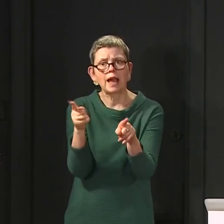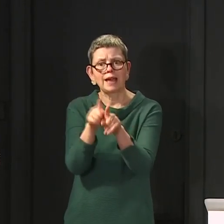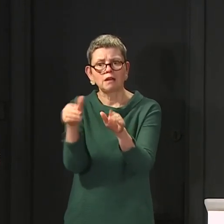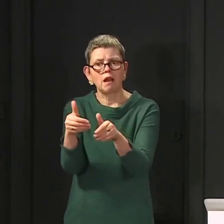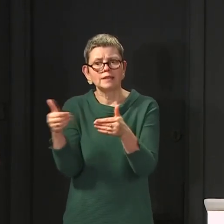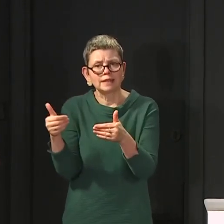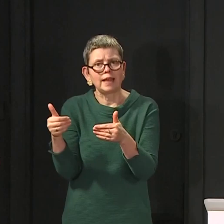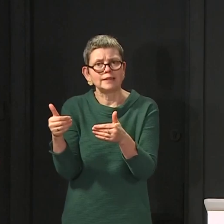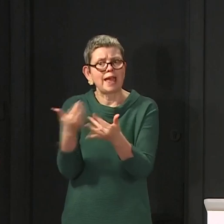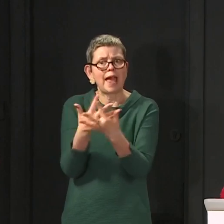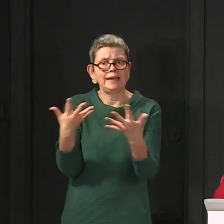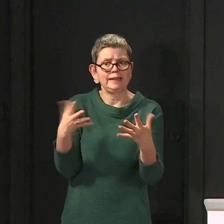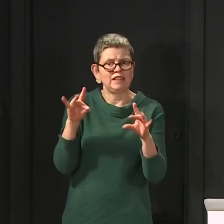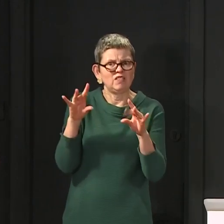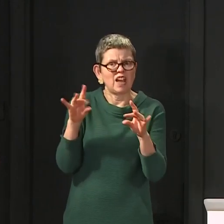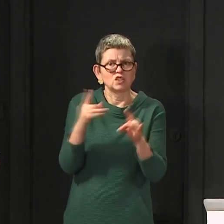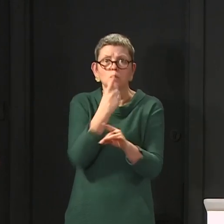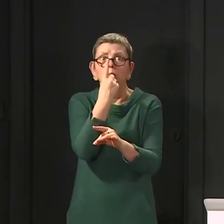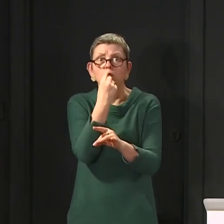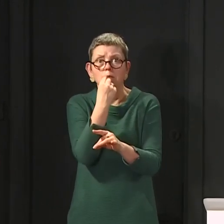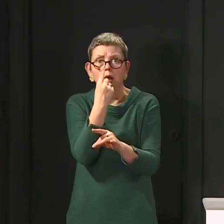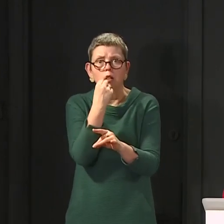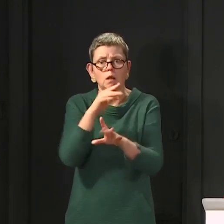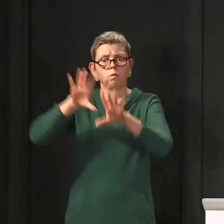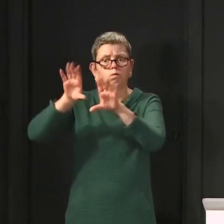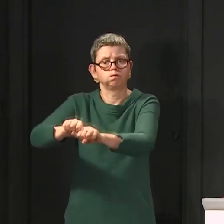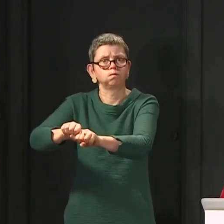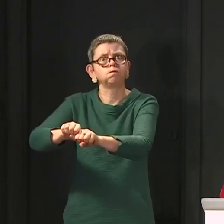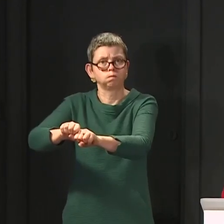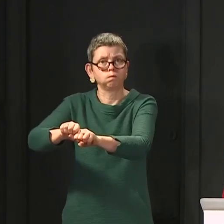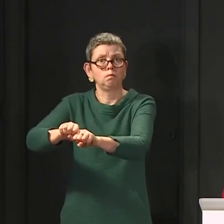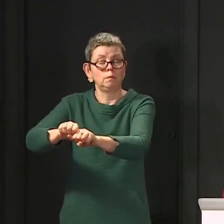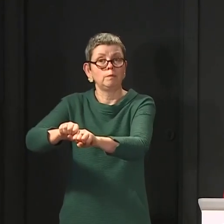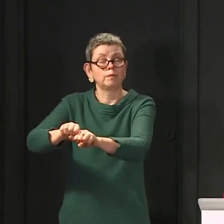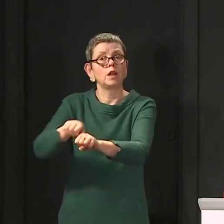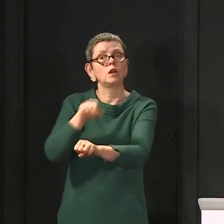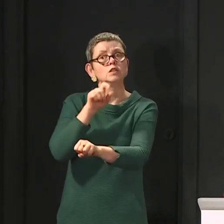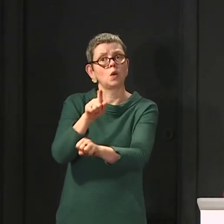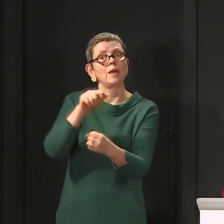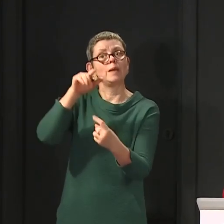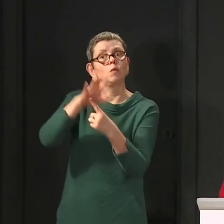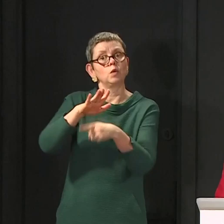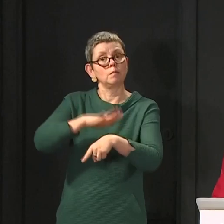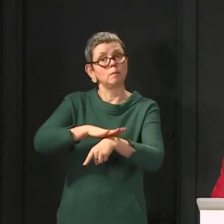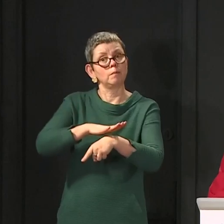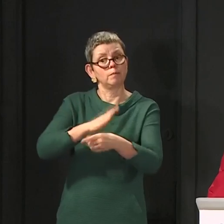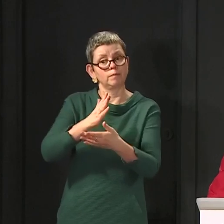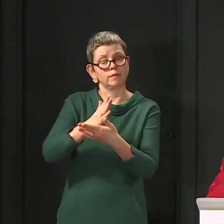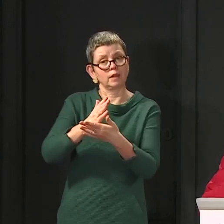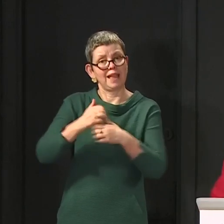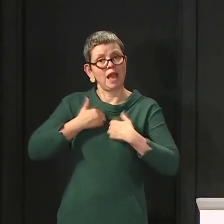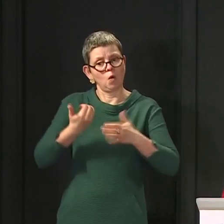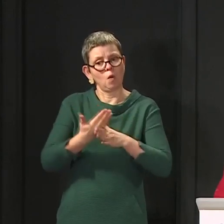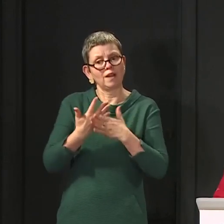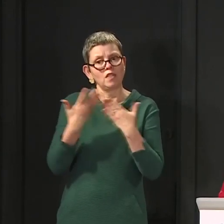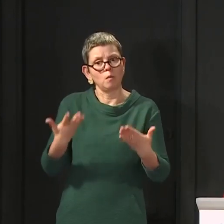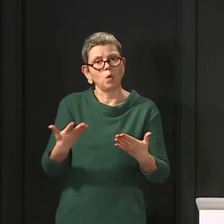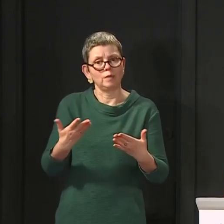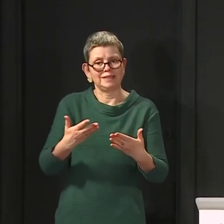identify any outbreaks and try to suppress them straight away. So another really important part of what we're doing right now is building very